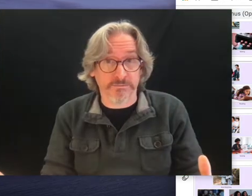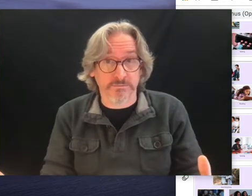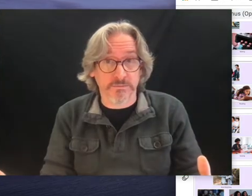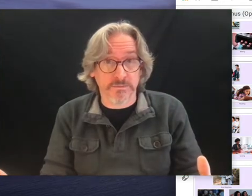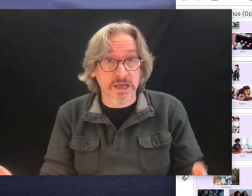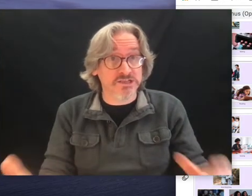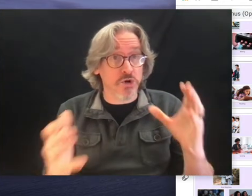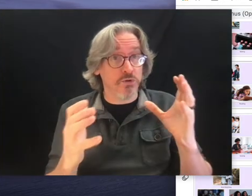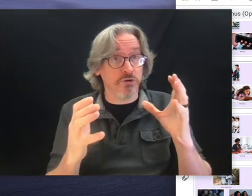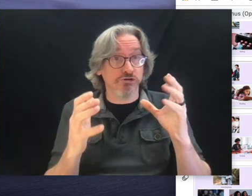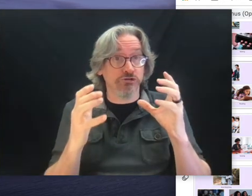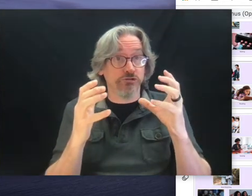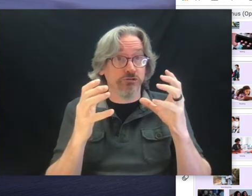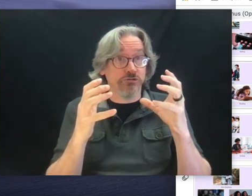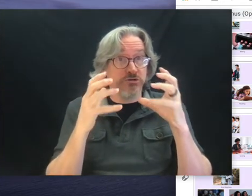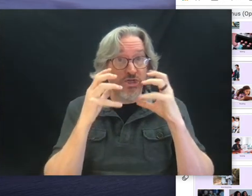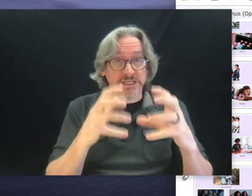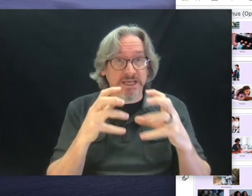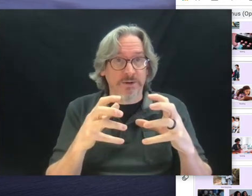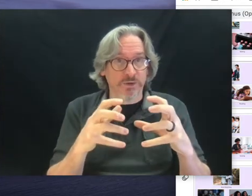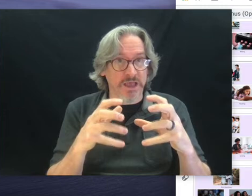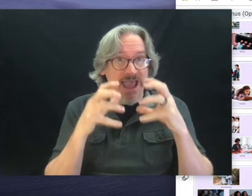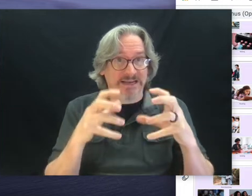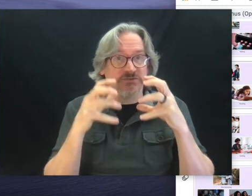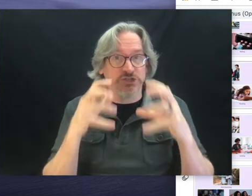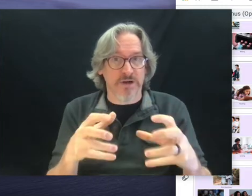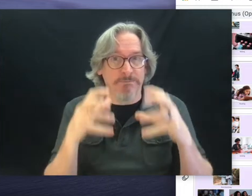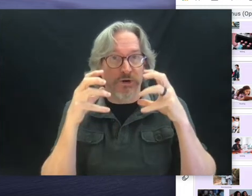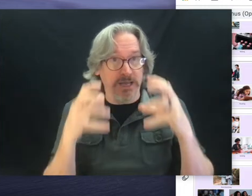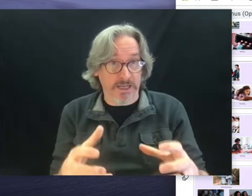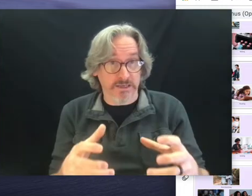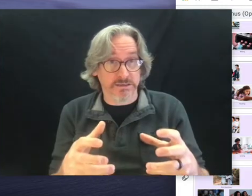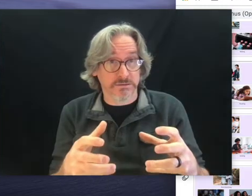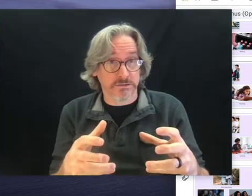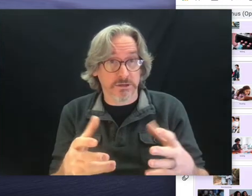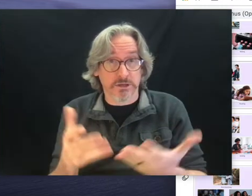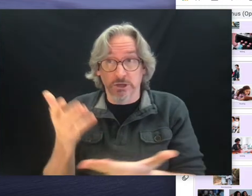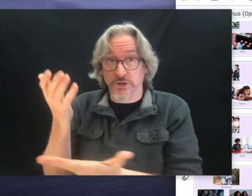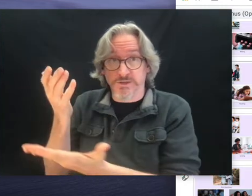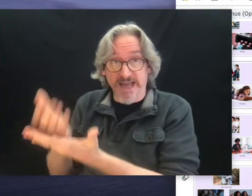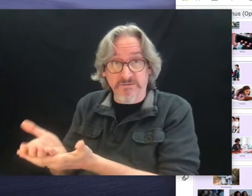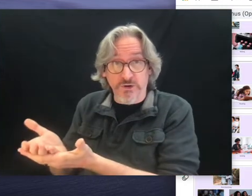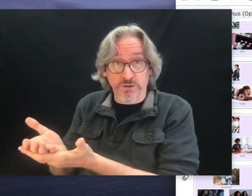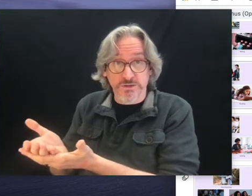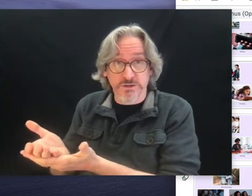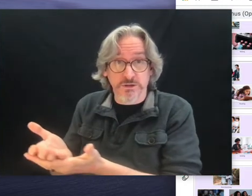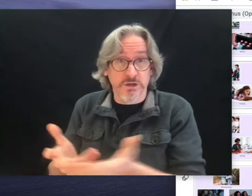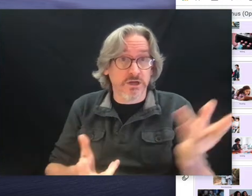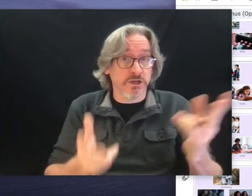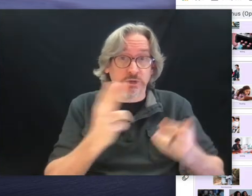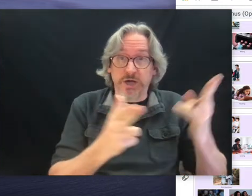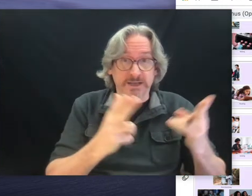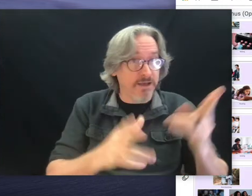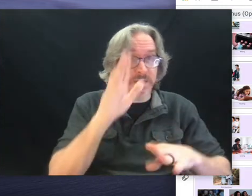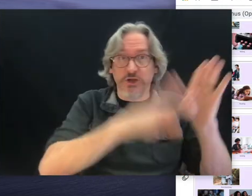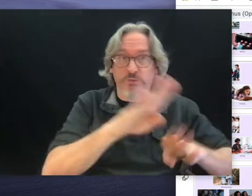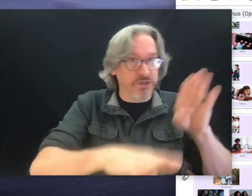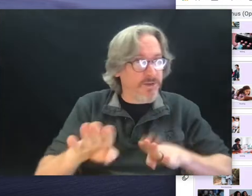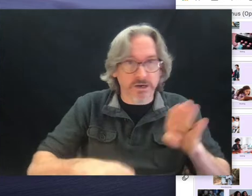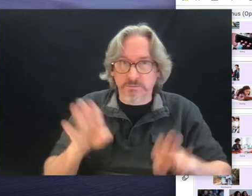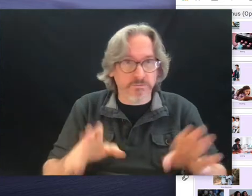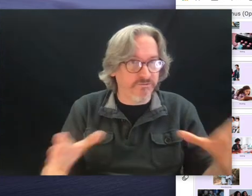Scrapbooking. So just think about what the act of scrapbooking is. You take photos, you cut them,